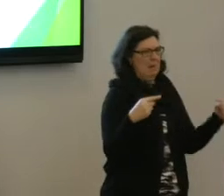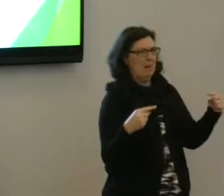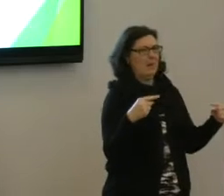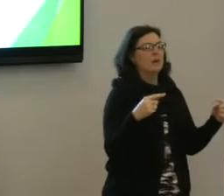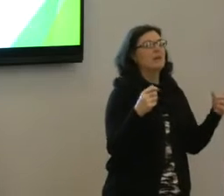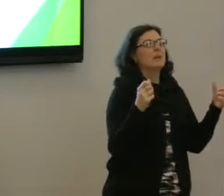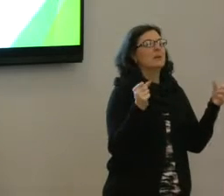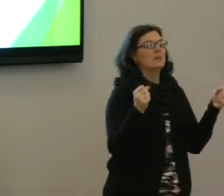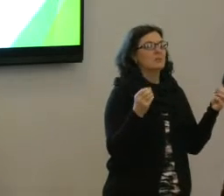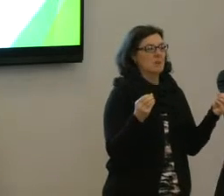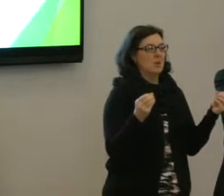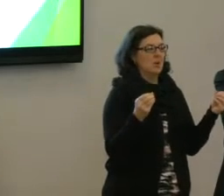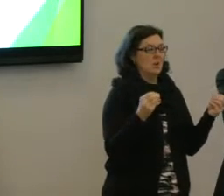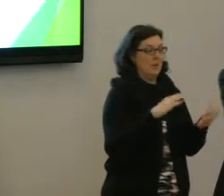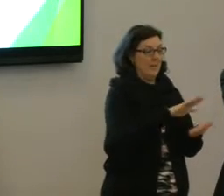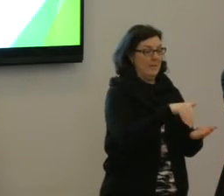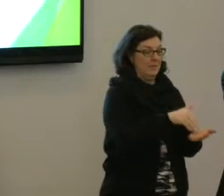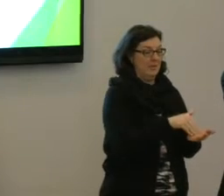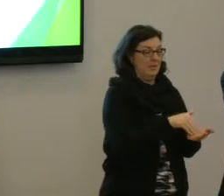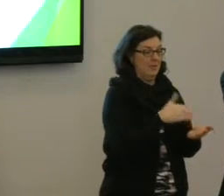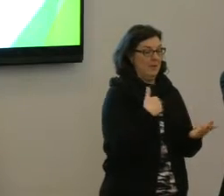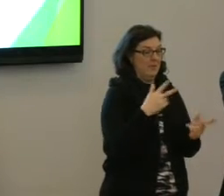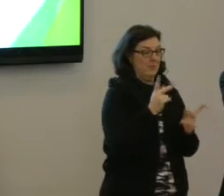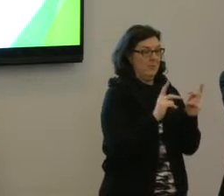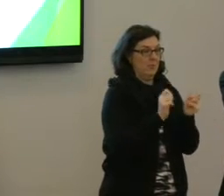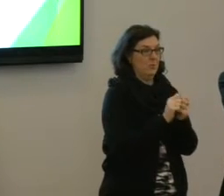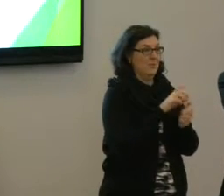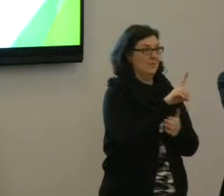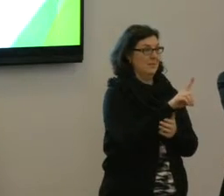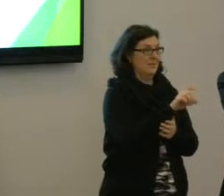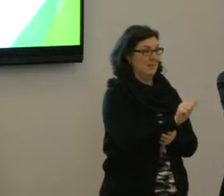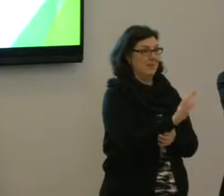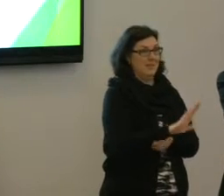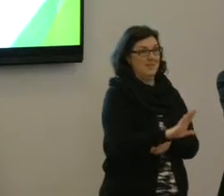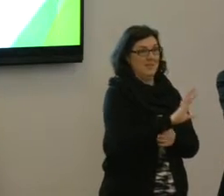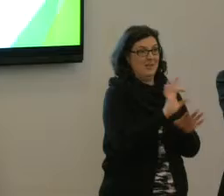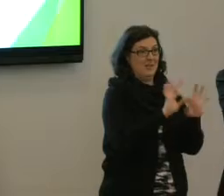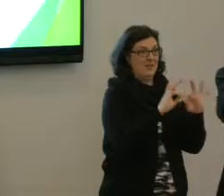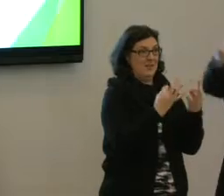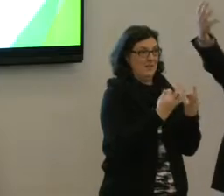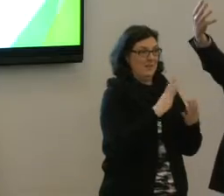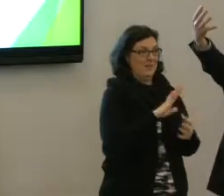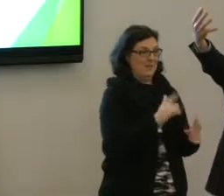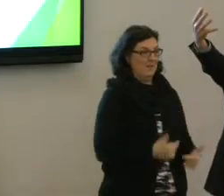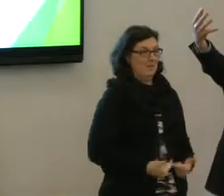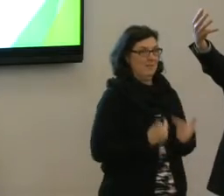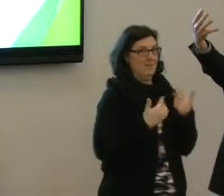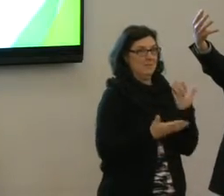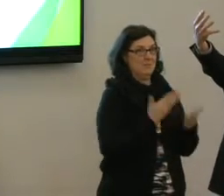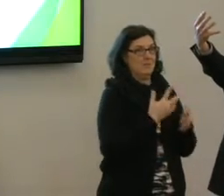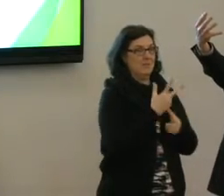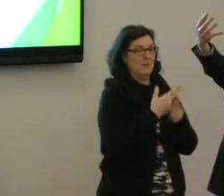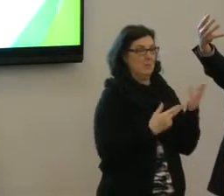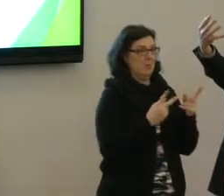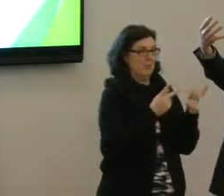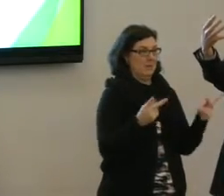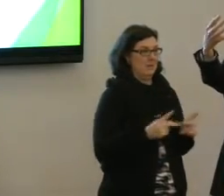this side, and then right in the middle you've got people with disabilities and their families whose lives may be in both